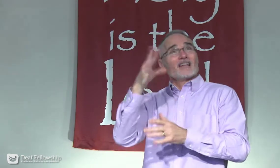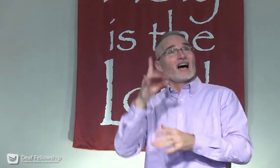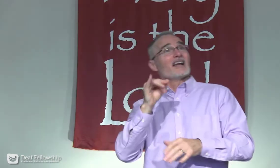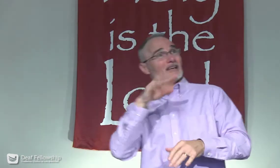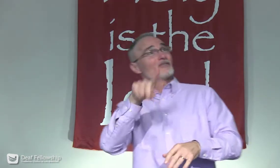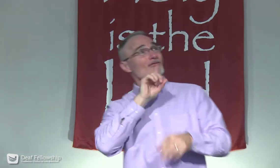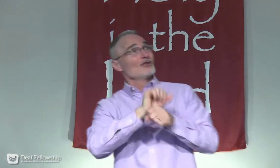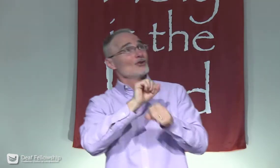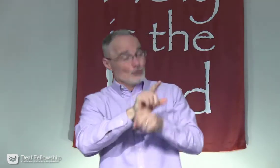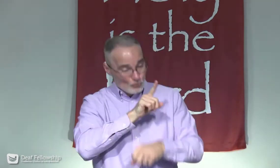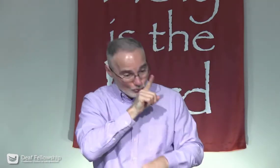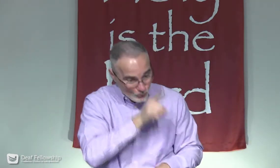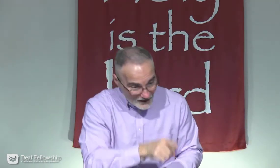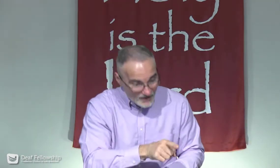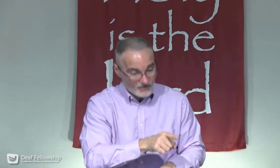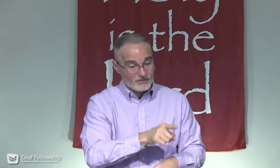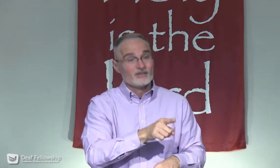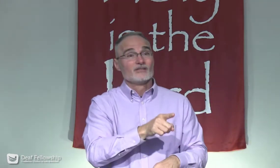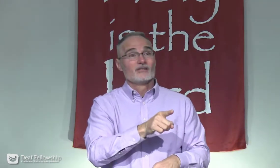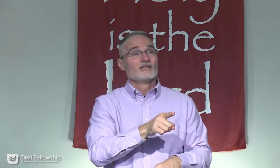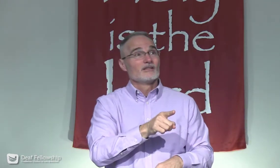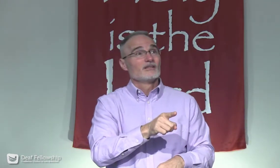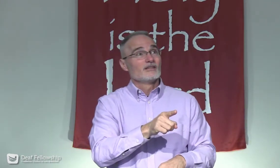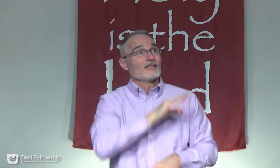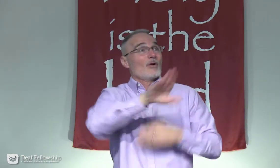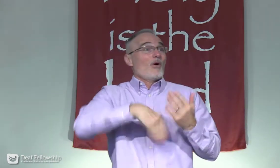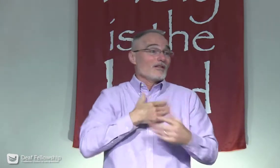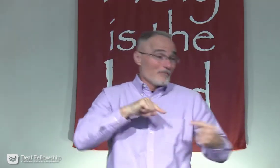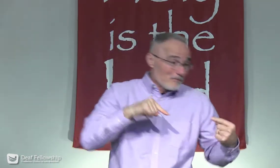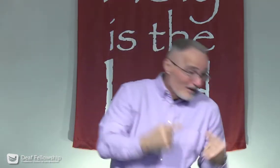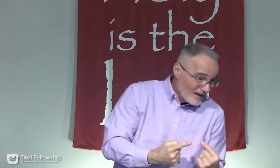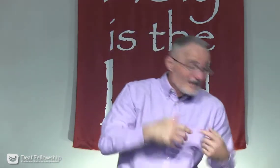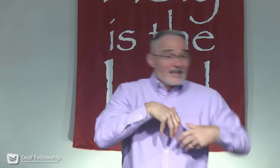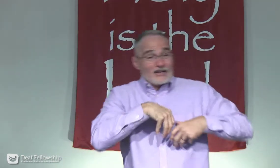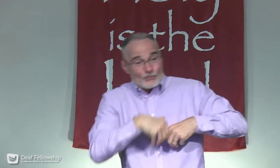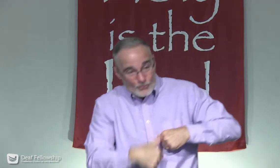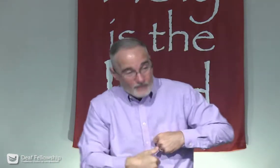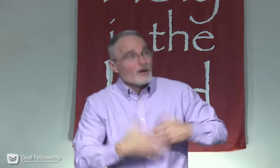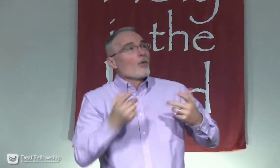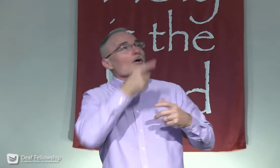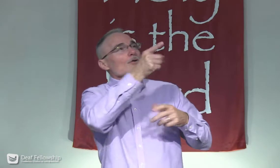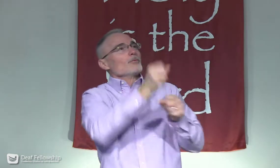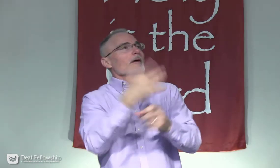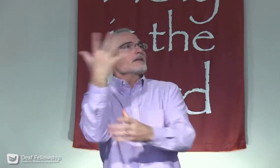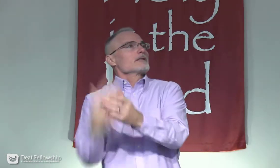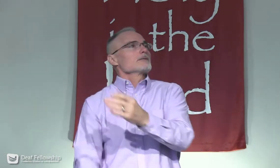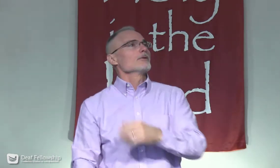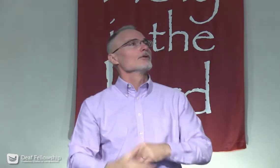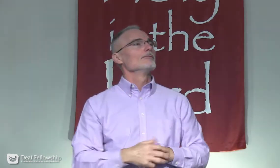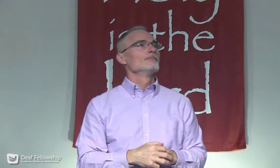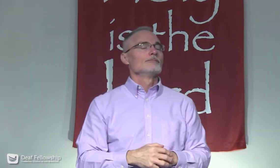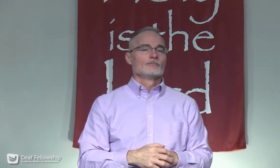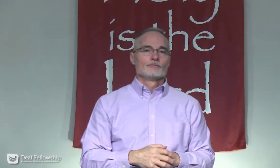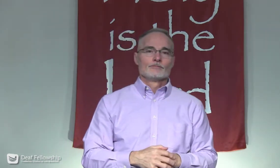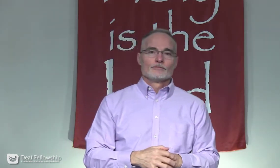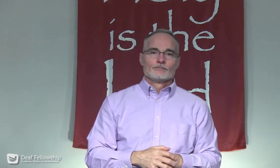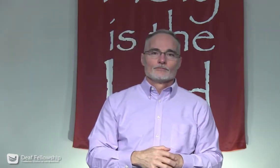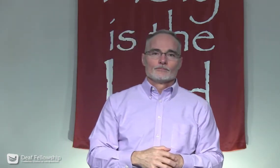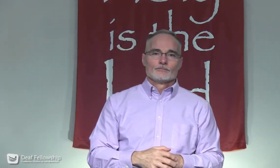What we really mean when we say God help us is, if you're real, God, then I want you to make all of my